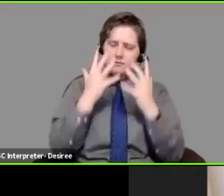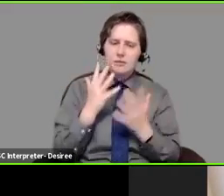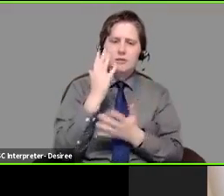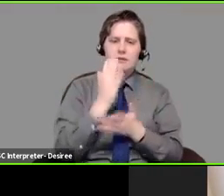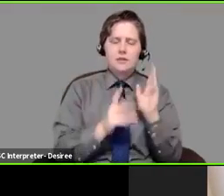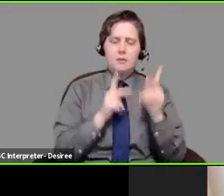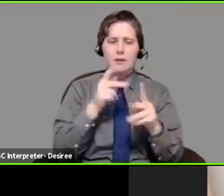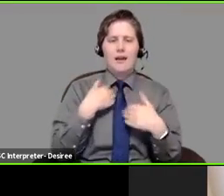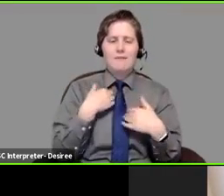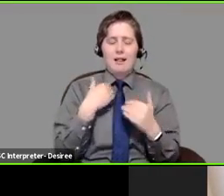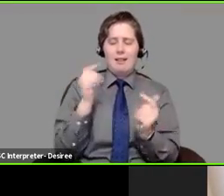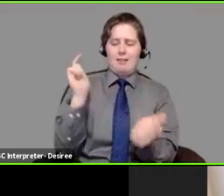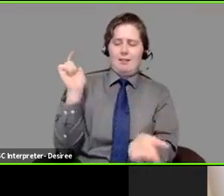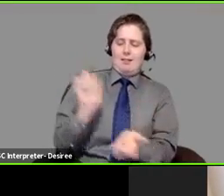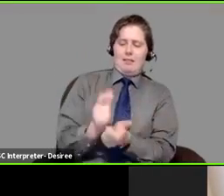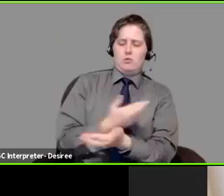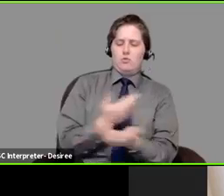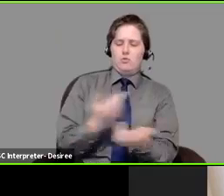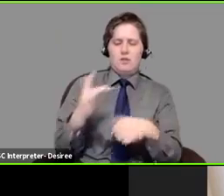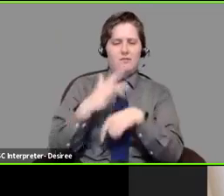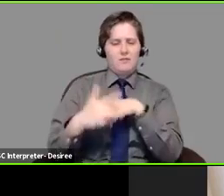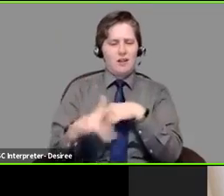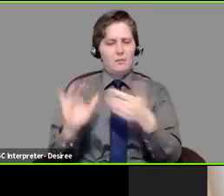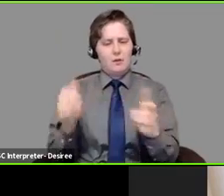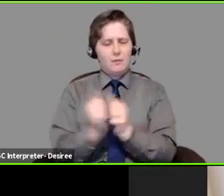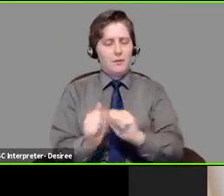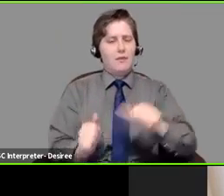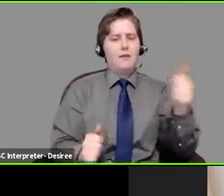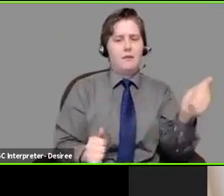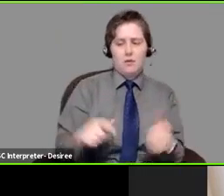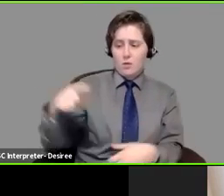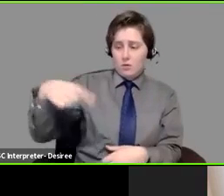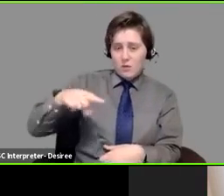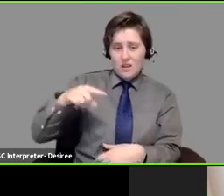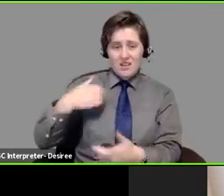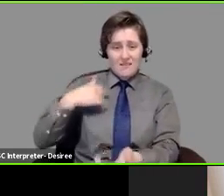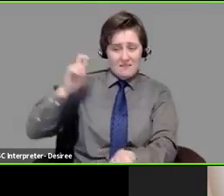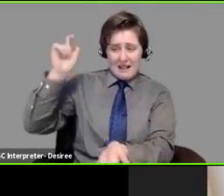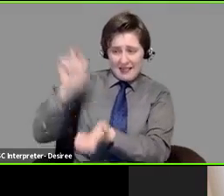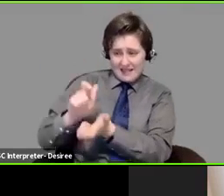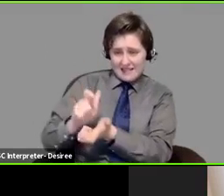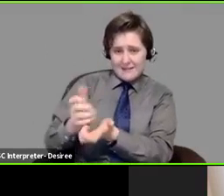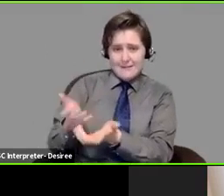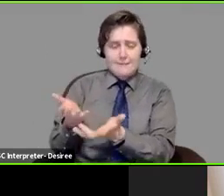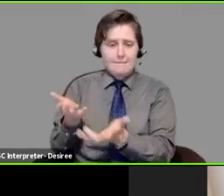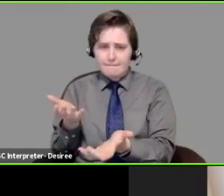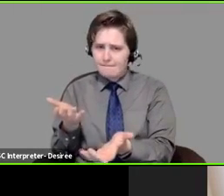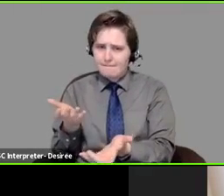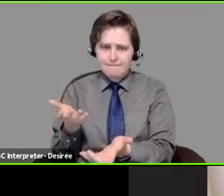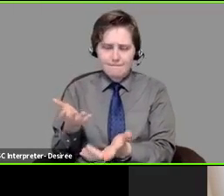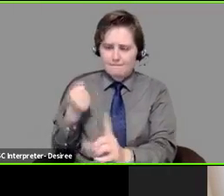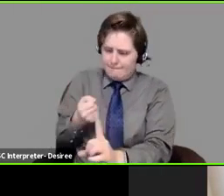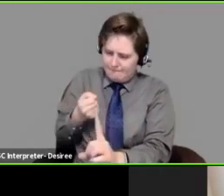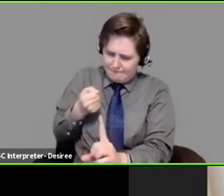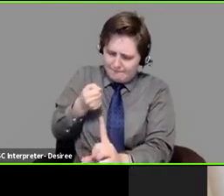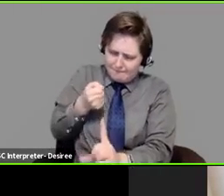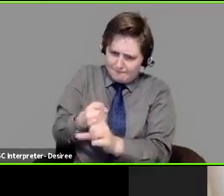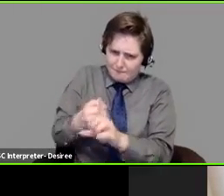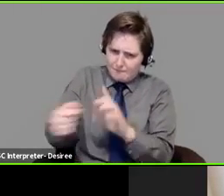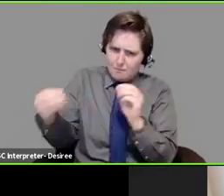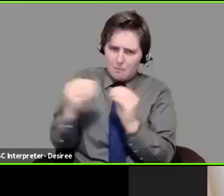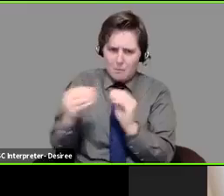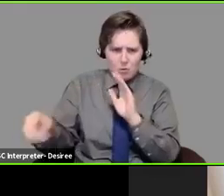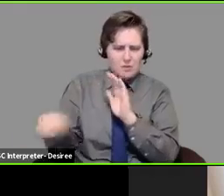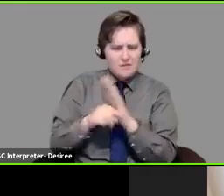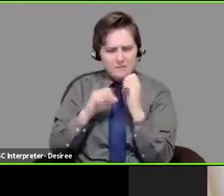less resources than others, and those families that have less resources, they are impacted more adversely, and